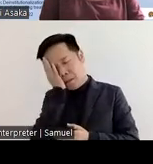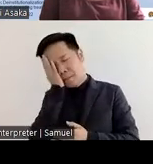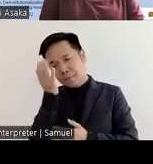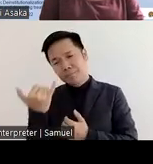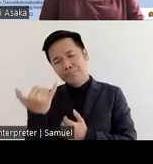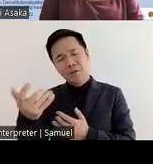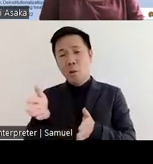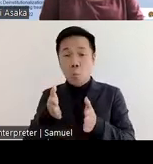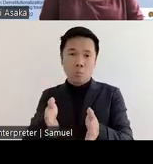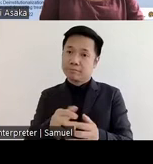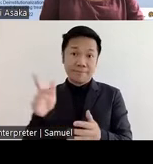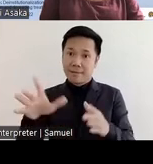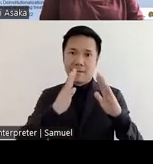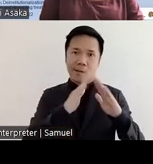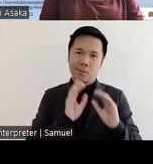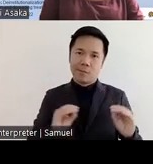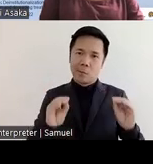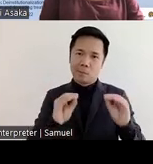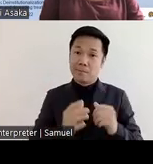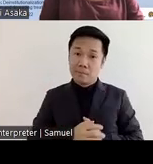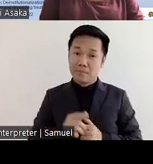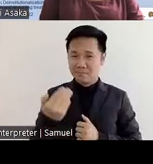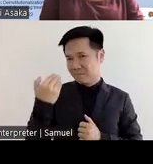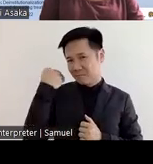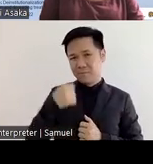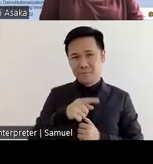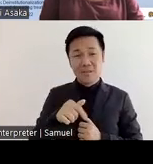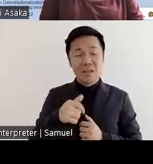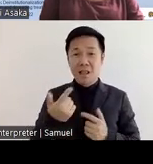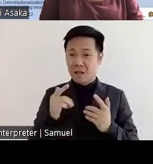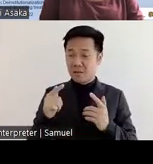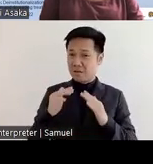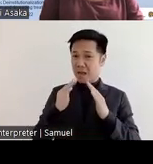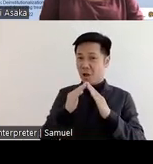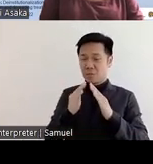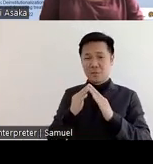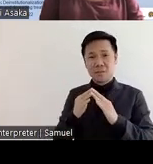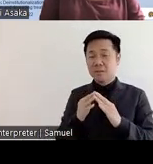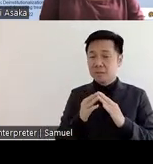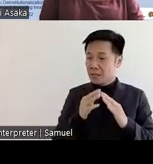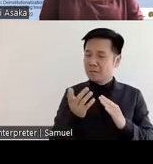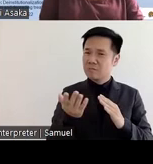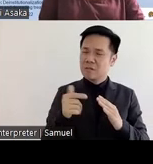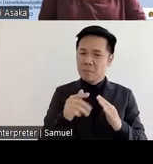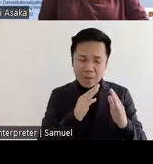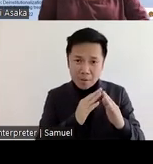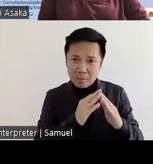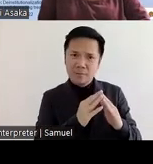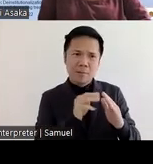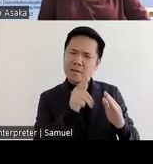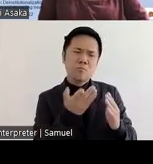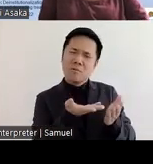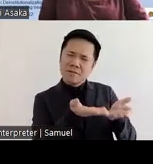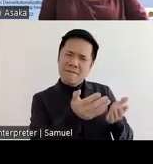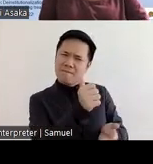with disabilities in institutions or their homes to convince them to also move out and live independently in